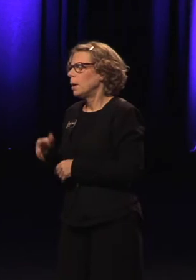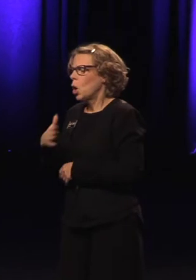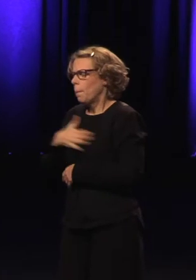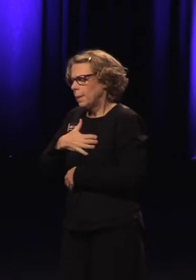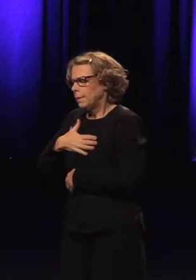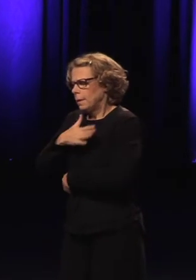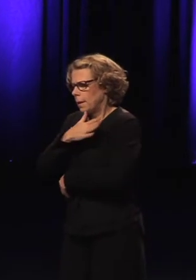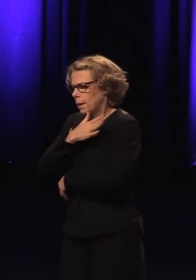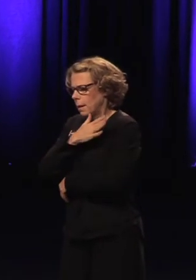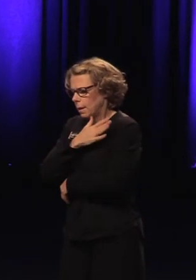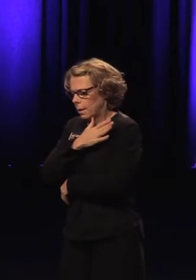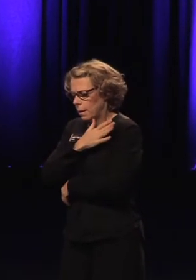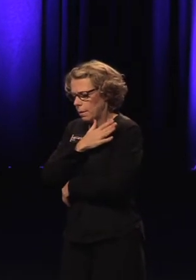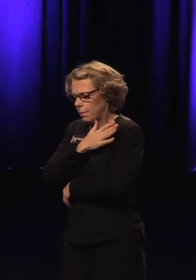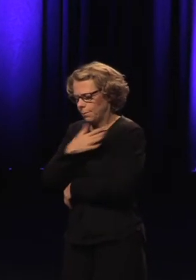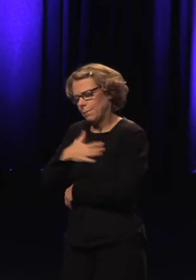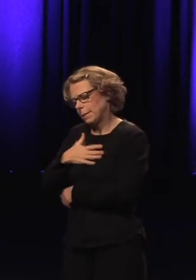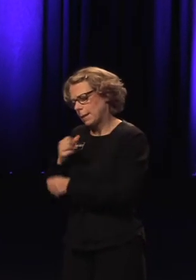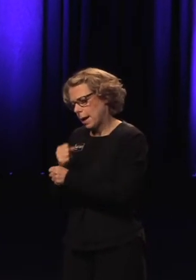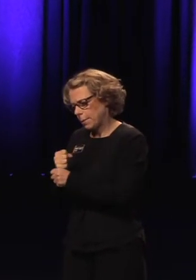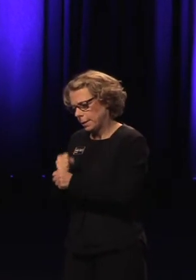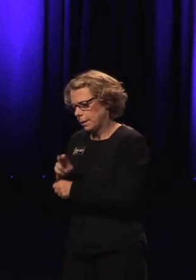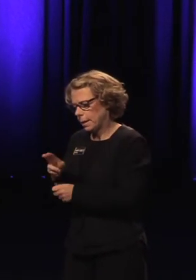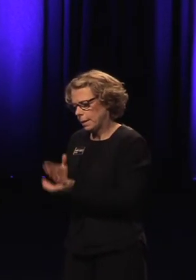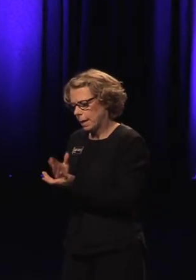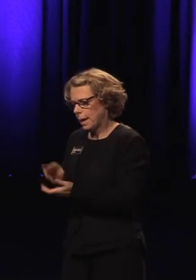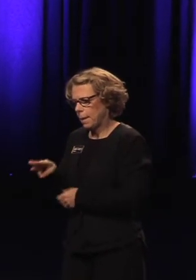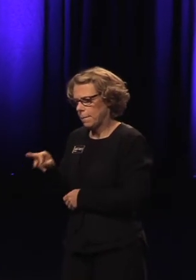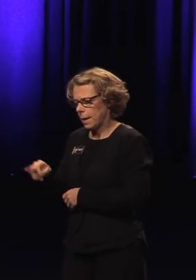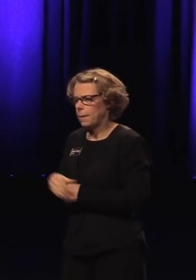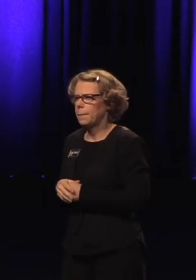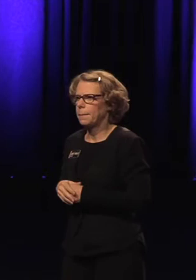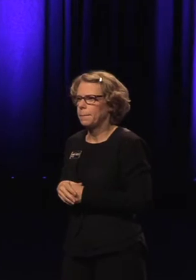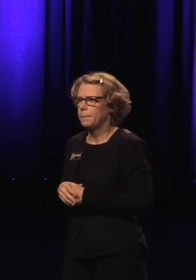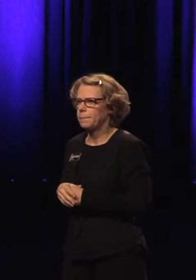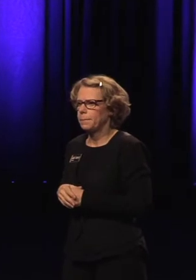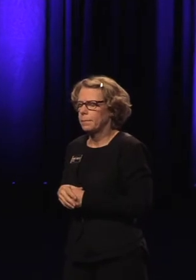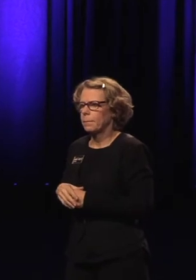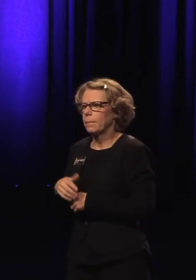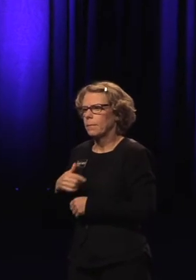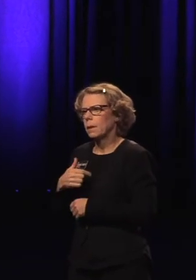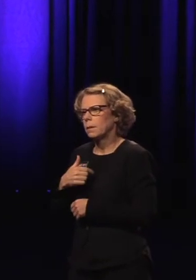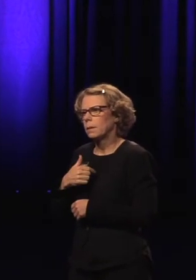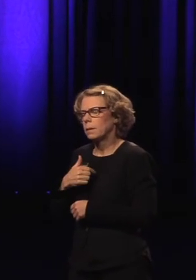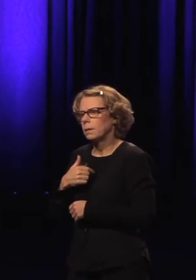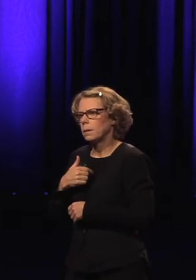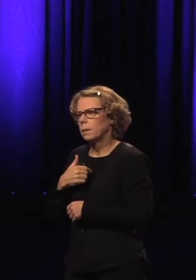my work as UN High Commissioner for Human Rights, I sat through many